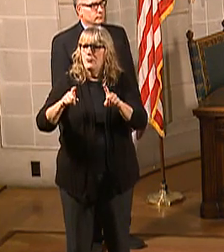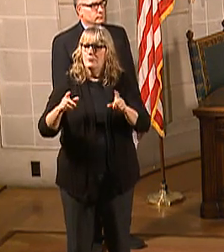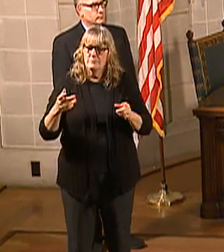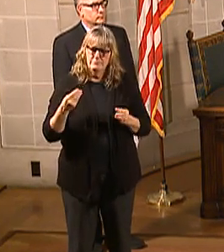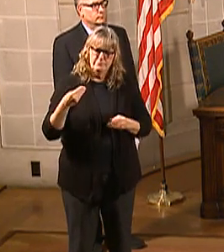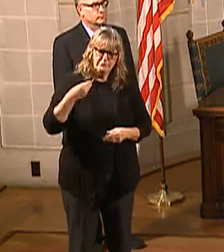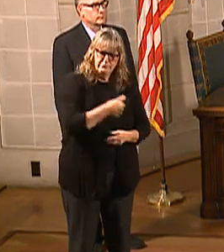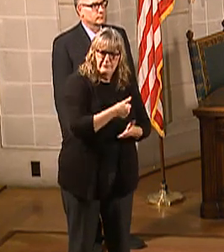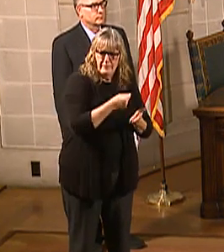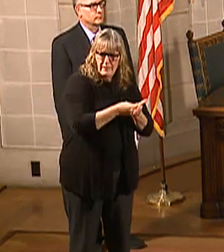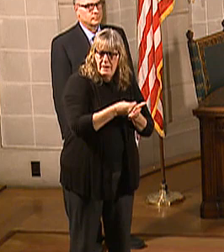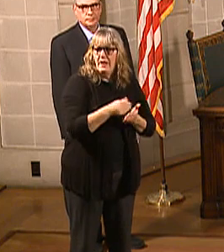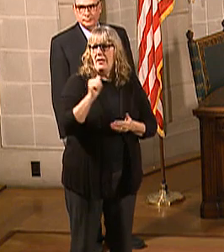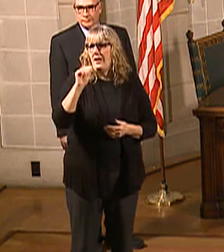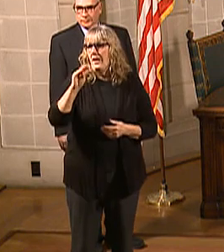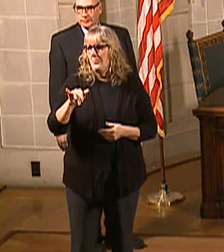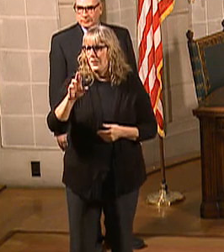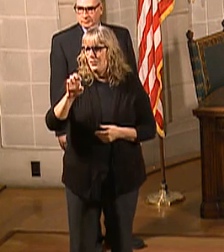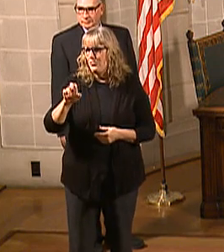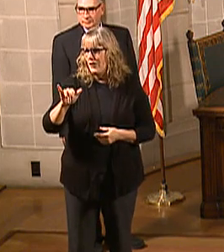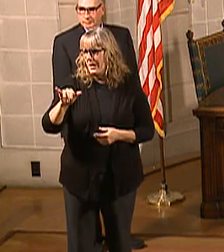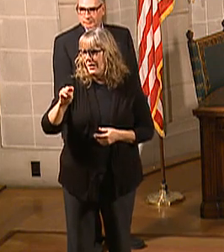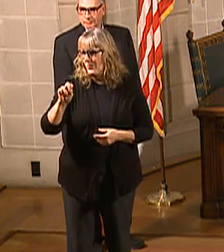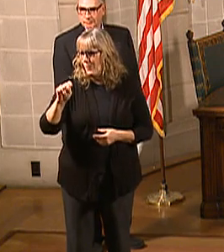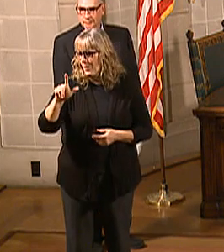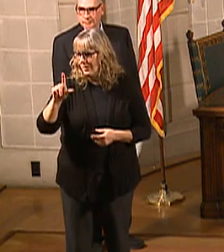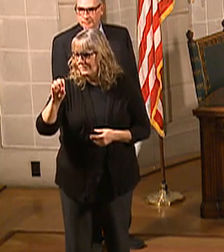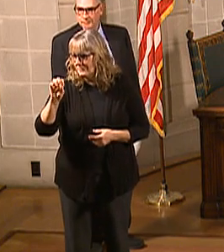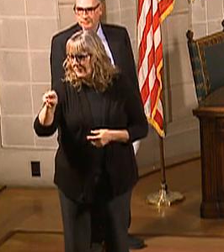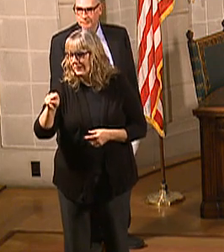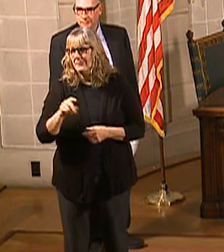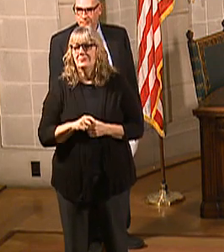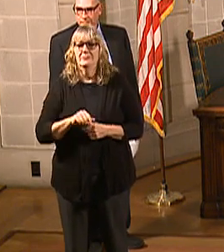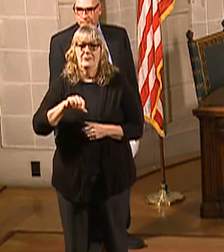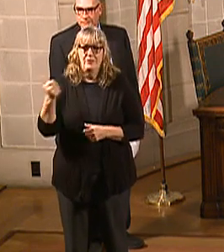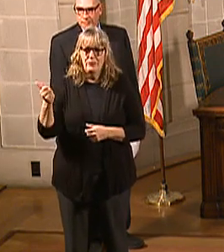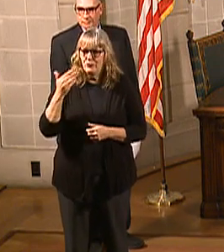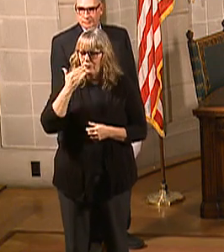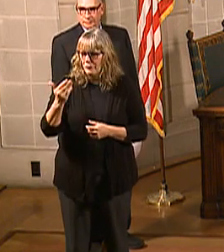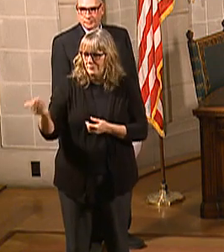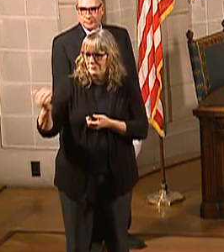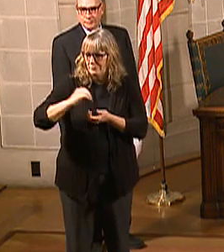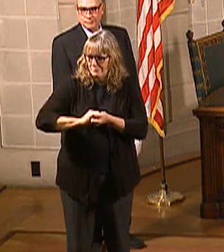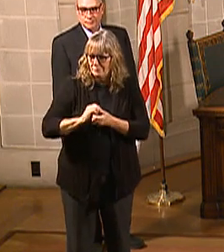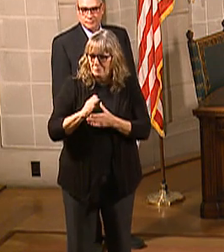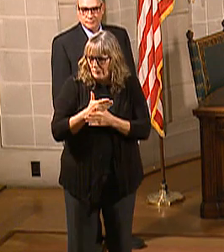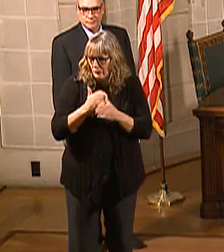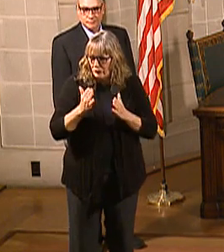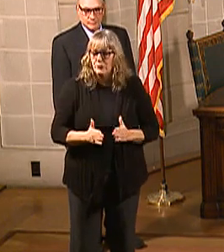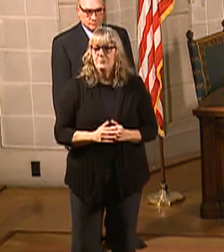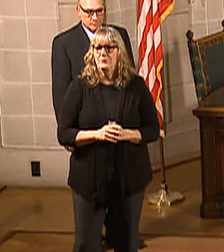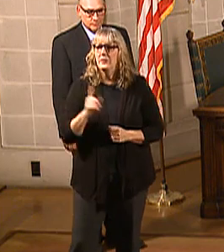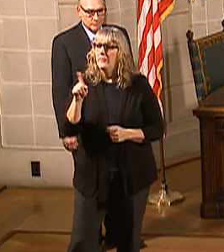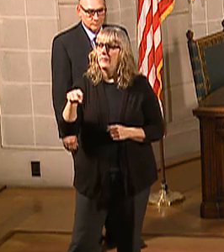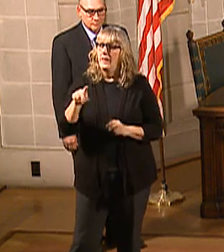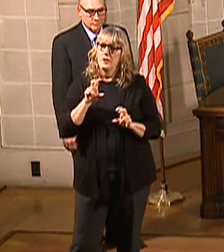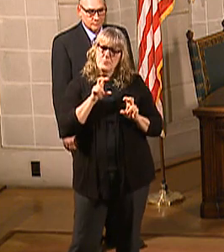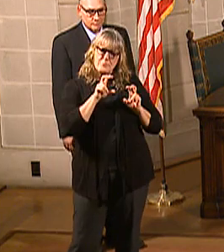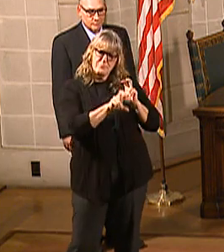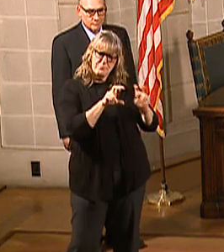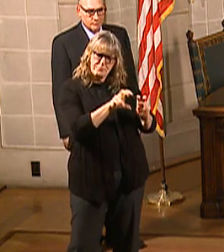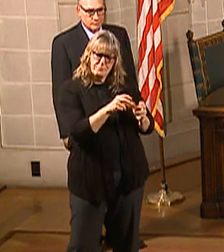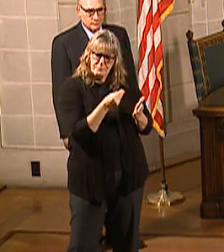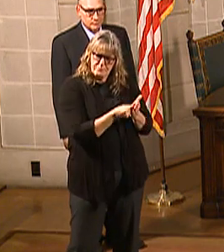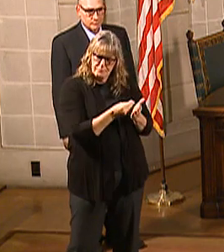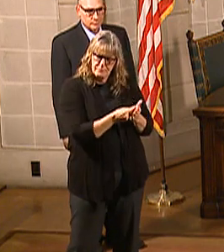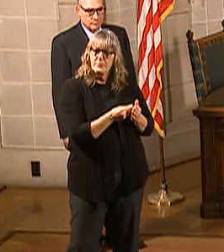I see Amy Reynoldson from the Nebraska Medical Association, another big partner. Anyway, they've put a lot of resources into this